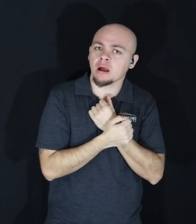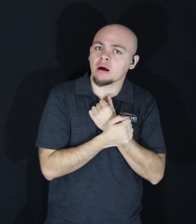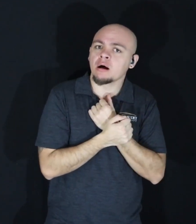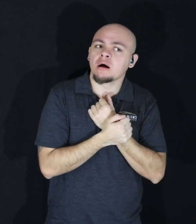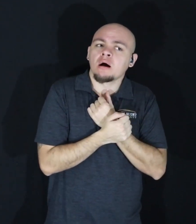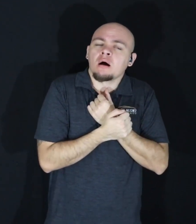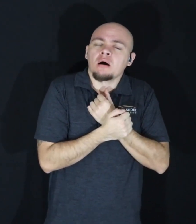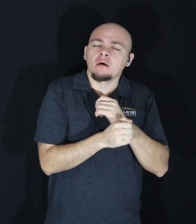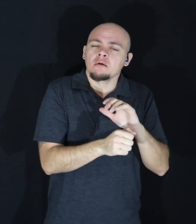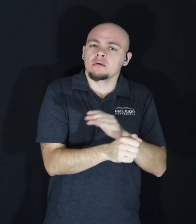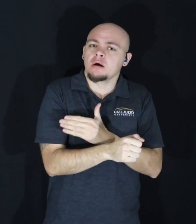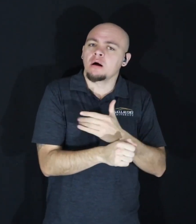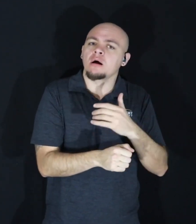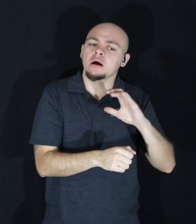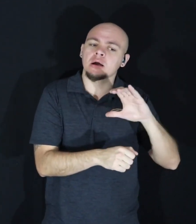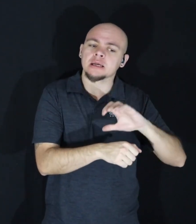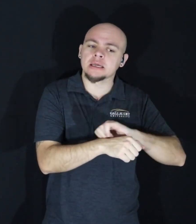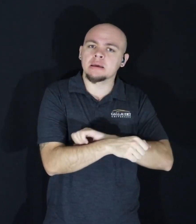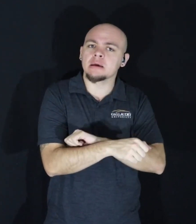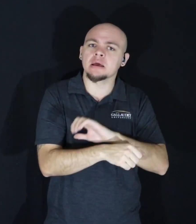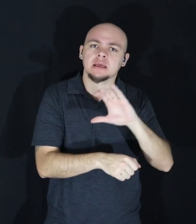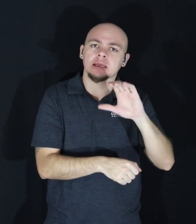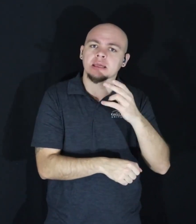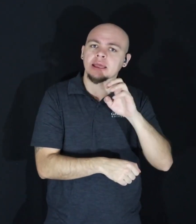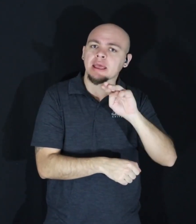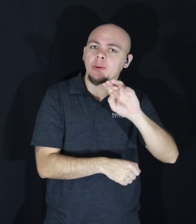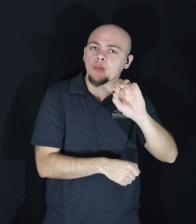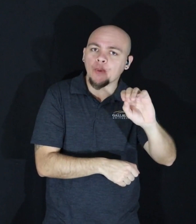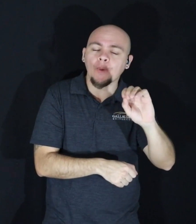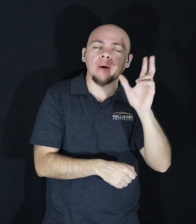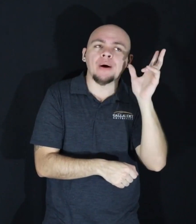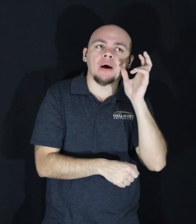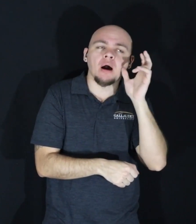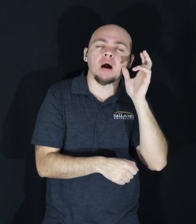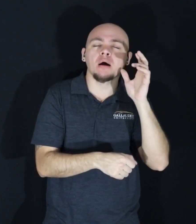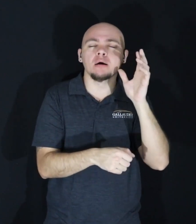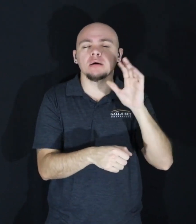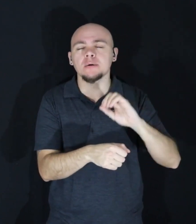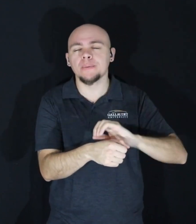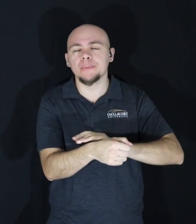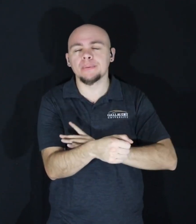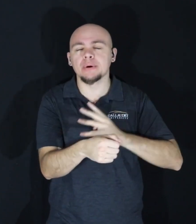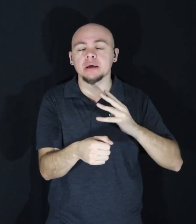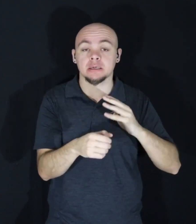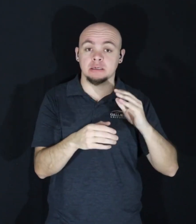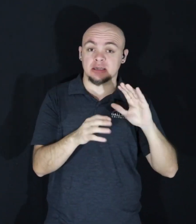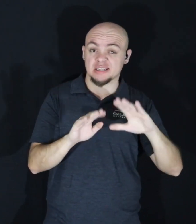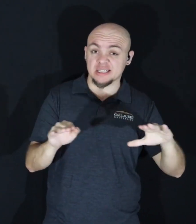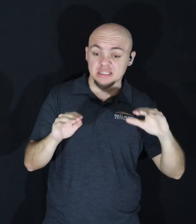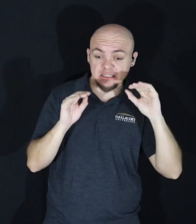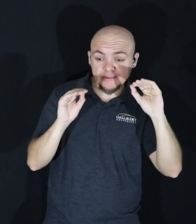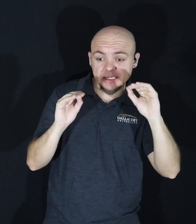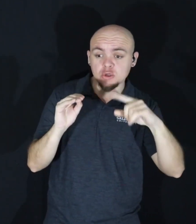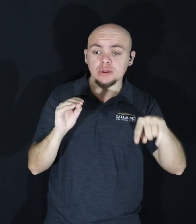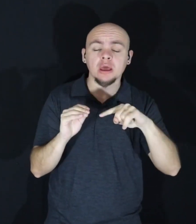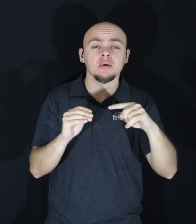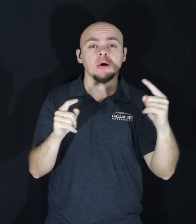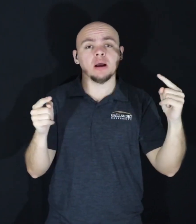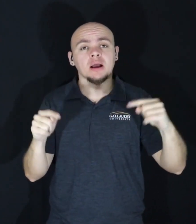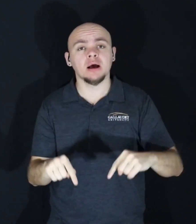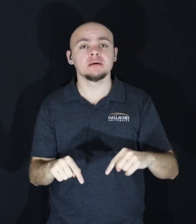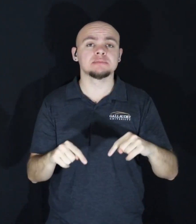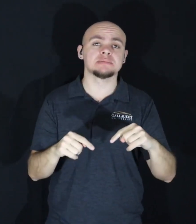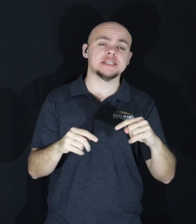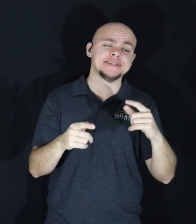made it bearable. And the kids that I would teach, they were singing and playing, and they brought me joy and